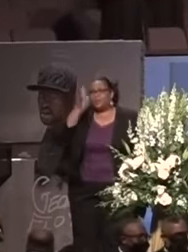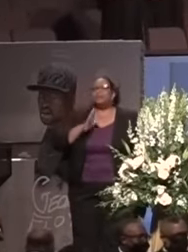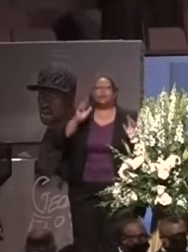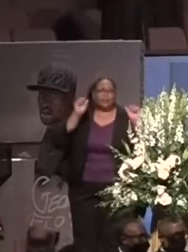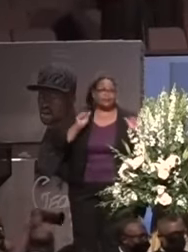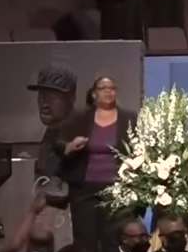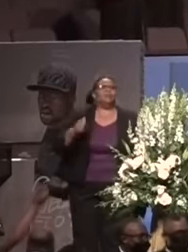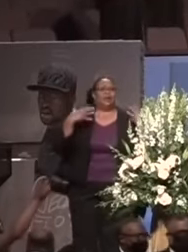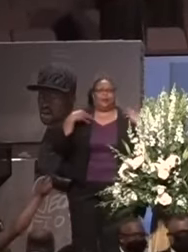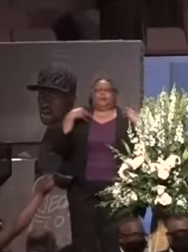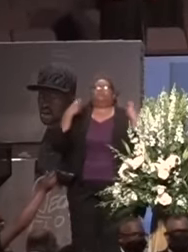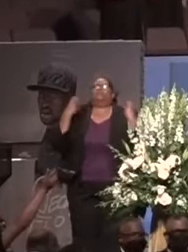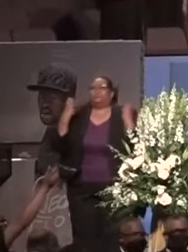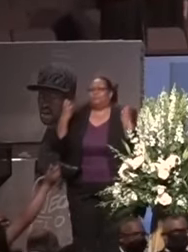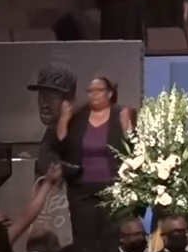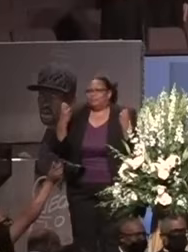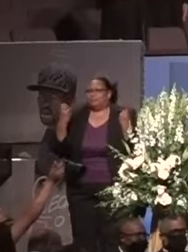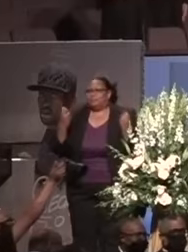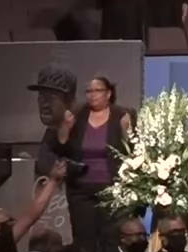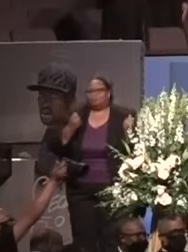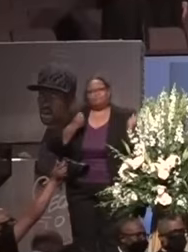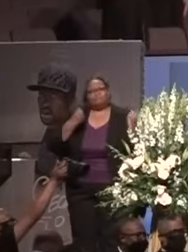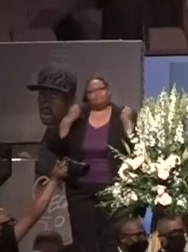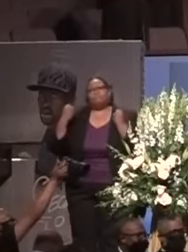heal. God can.